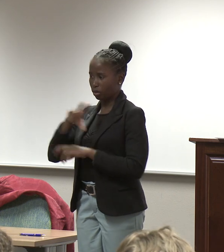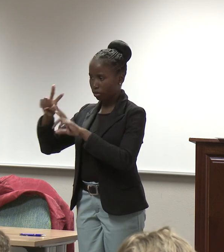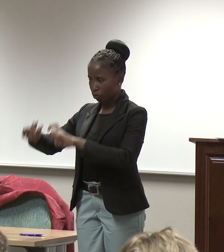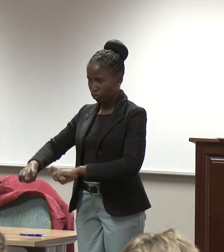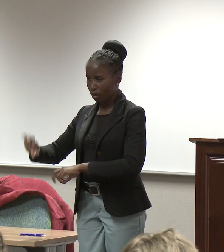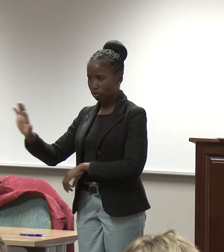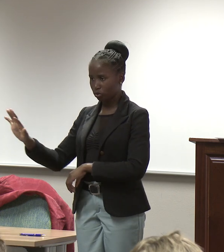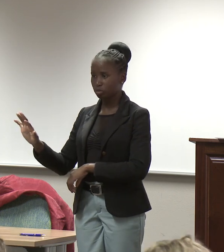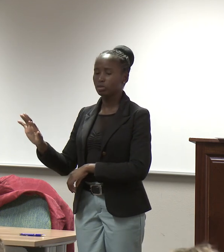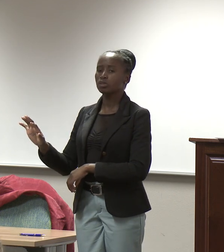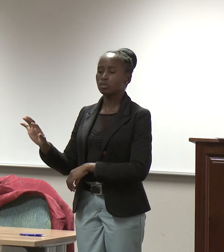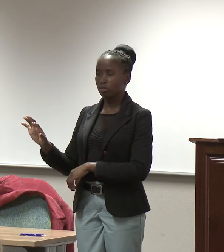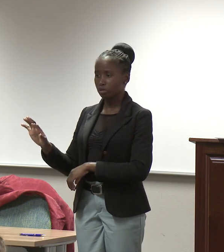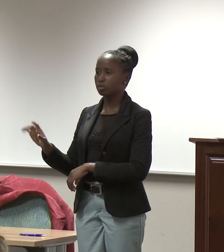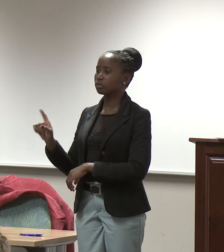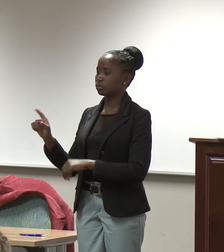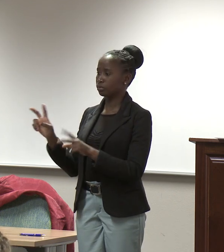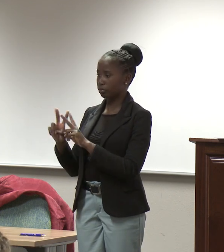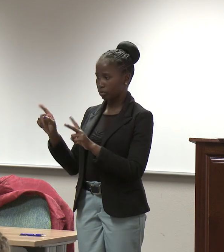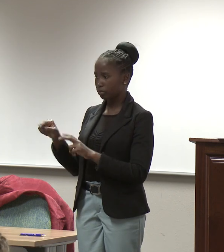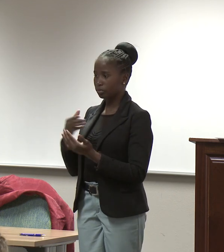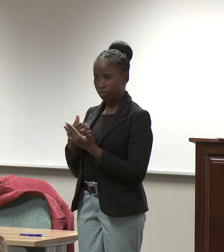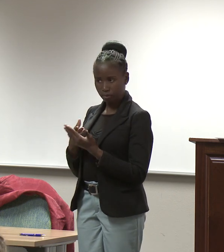ALICE, and it was a very large, it was